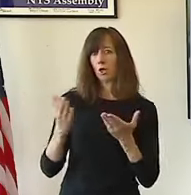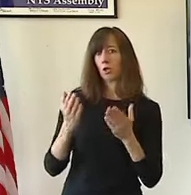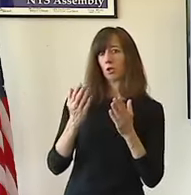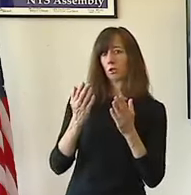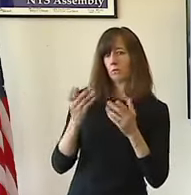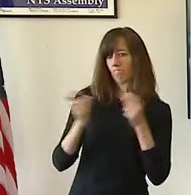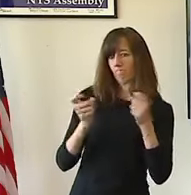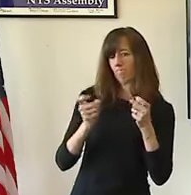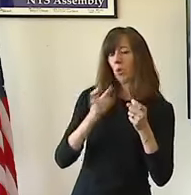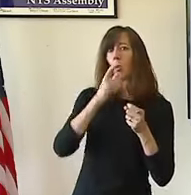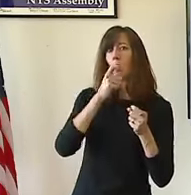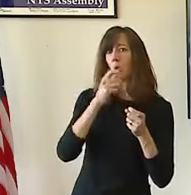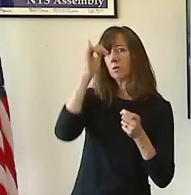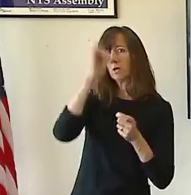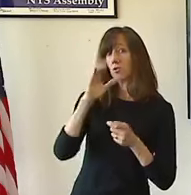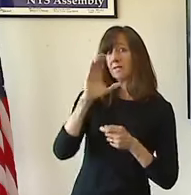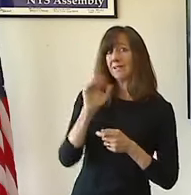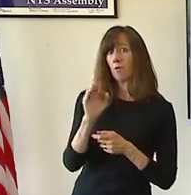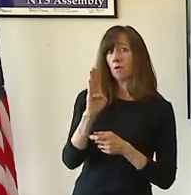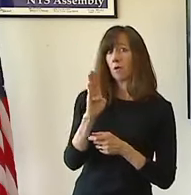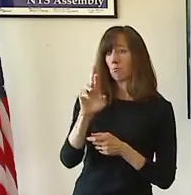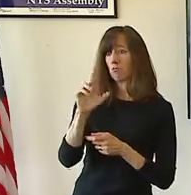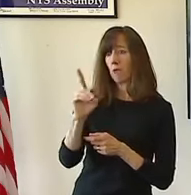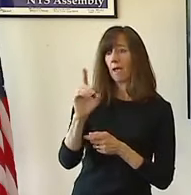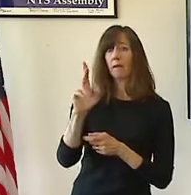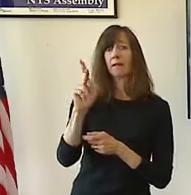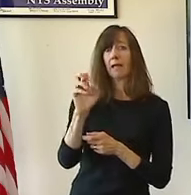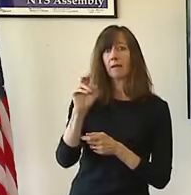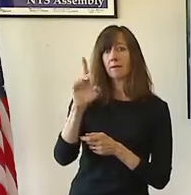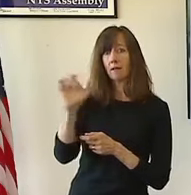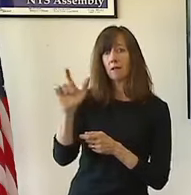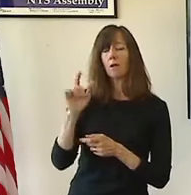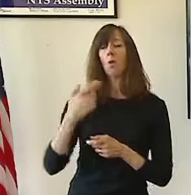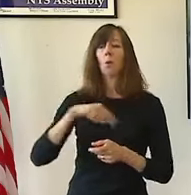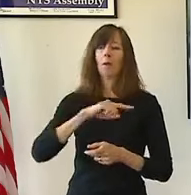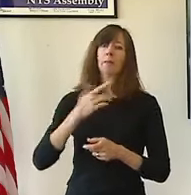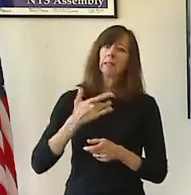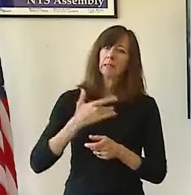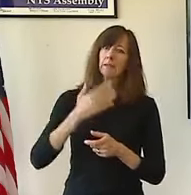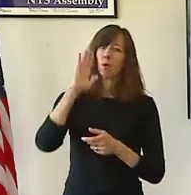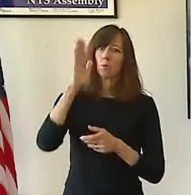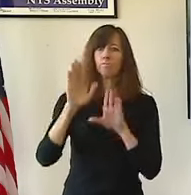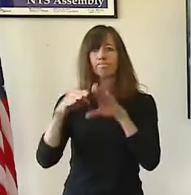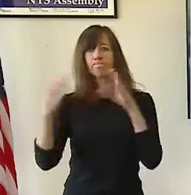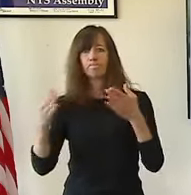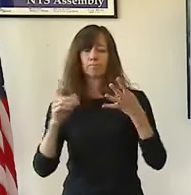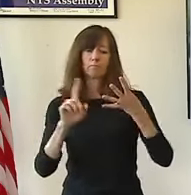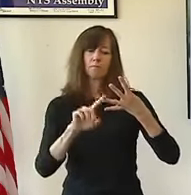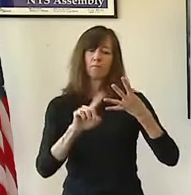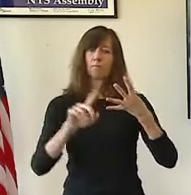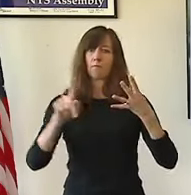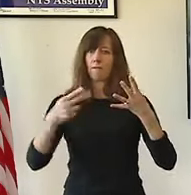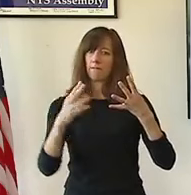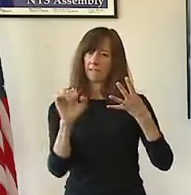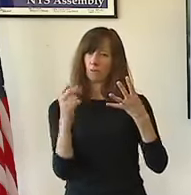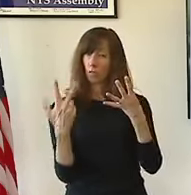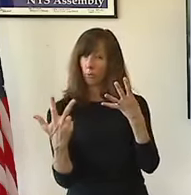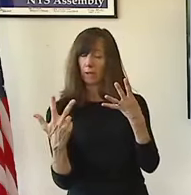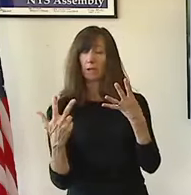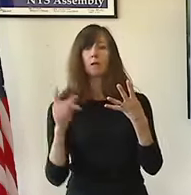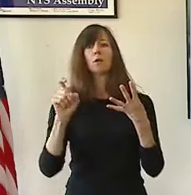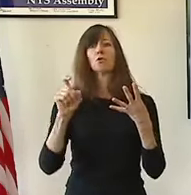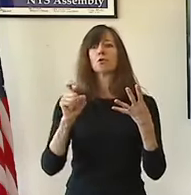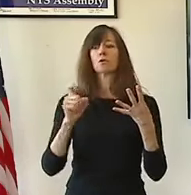Kendall. We expect that in-person transactions will occur in phase 3. You should start to see some activity